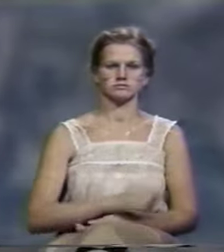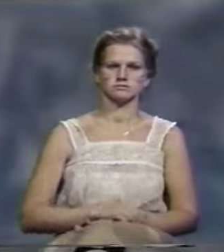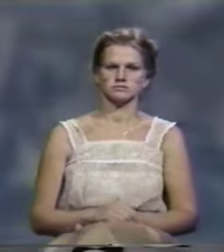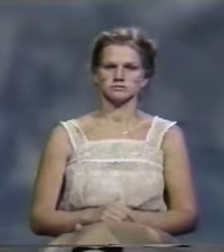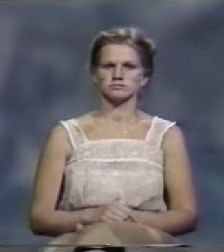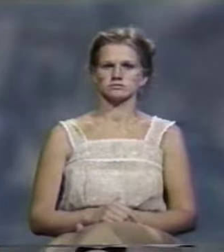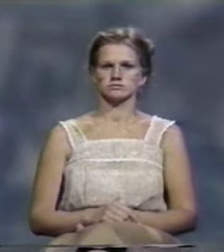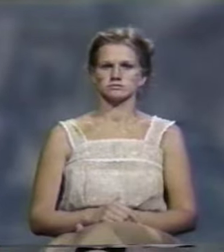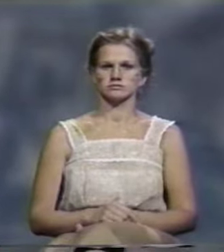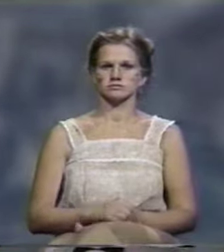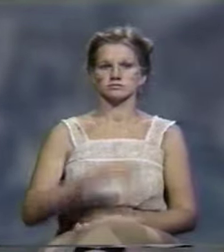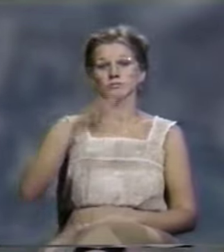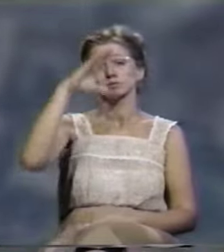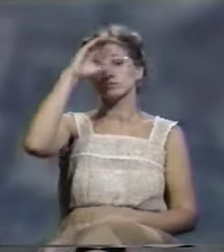A boy walked away from me.